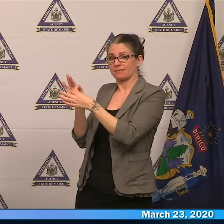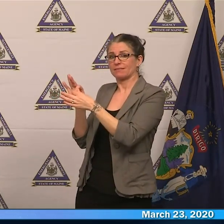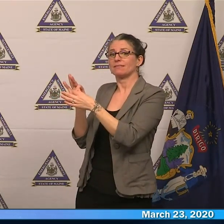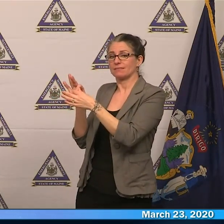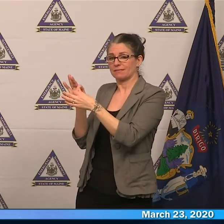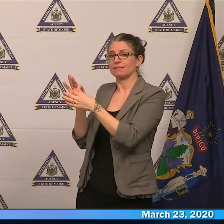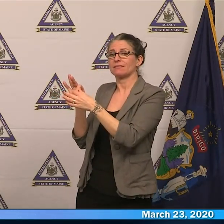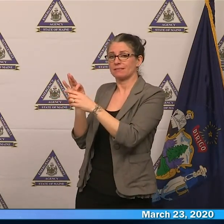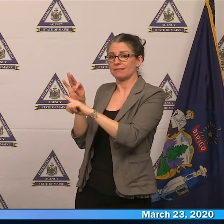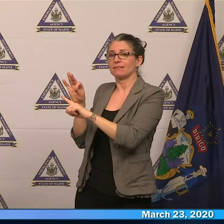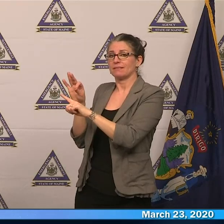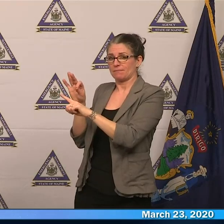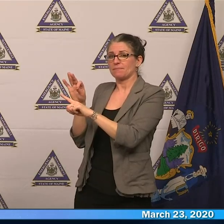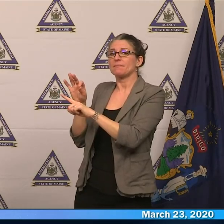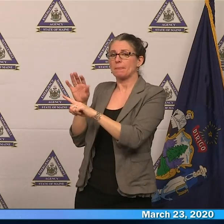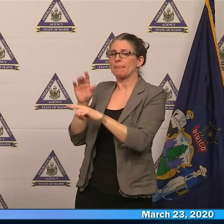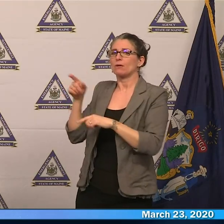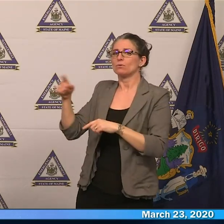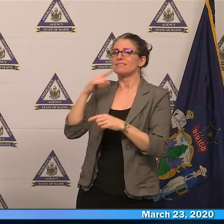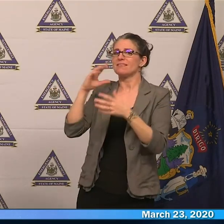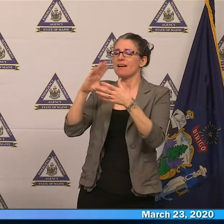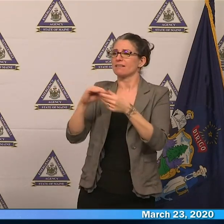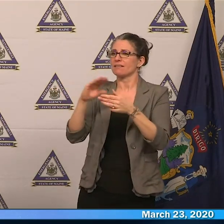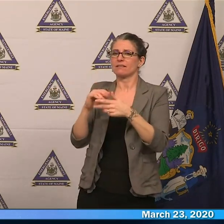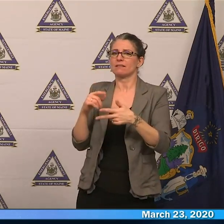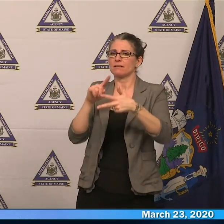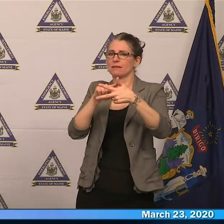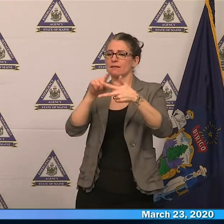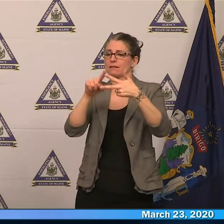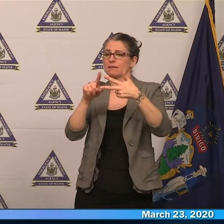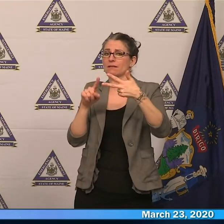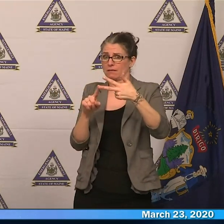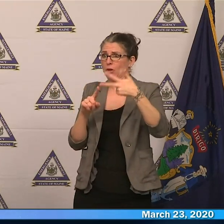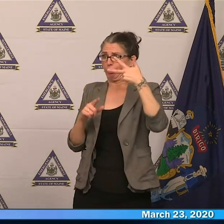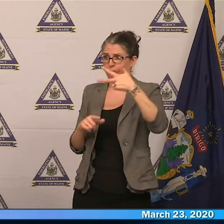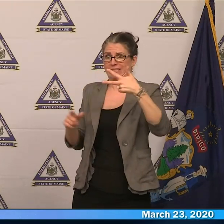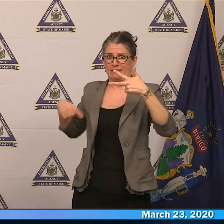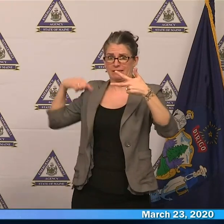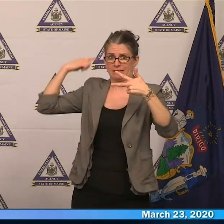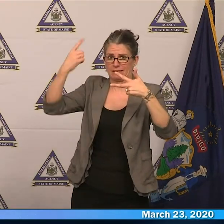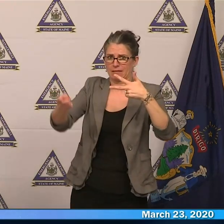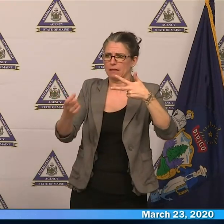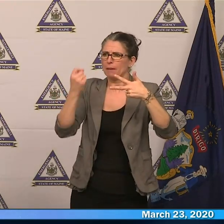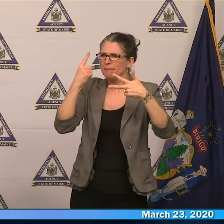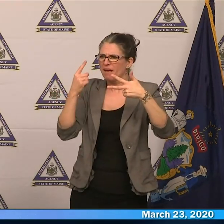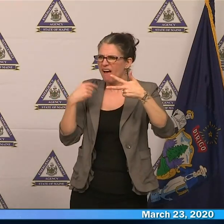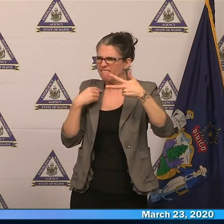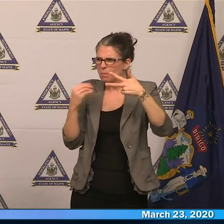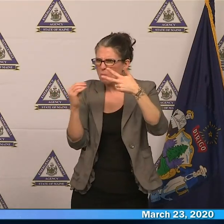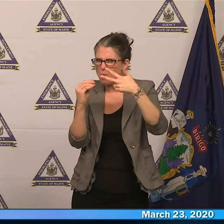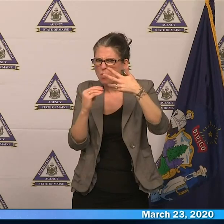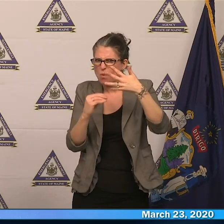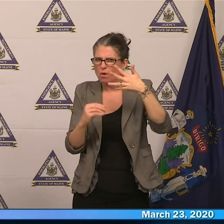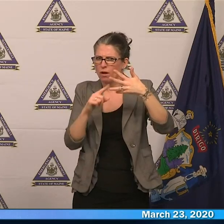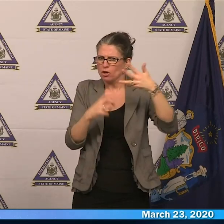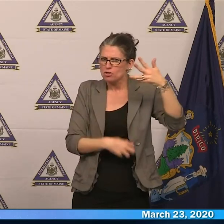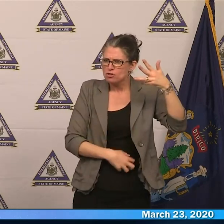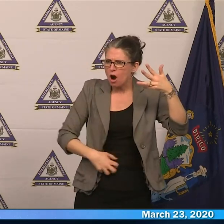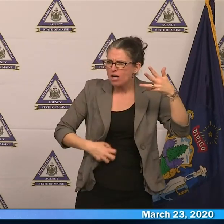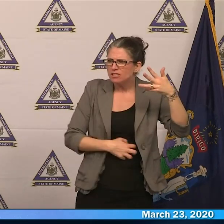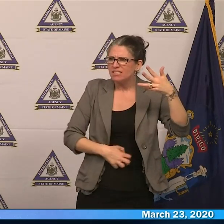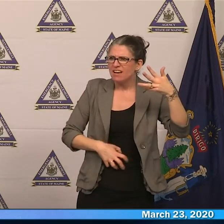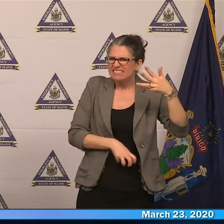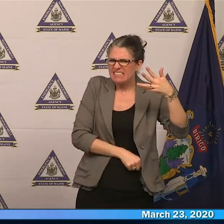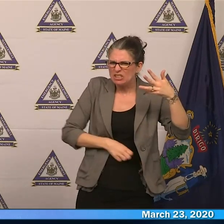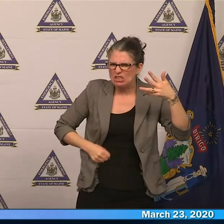there may be some other symptoms of COVID-19. Digestive problems. Someone even suggested, I believe, loss